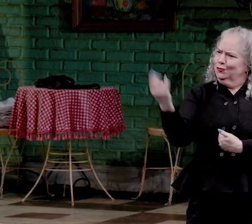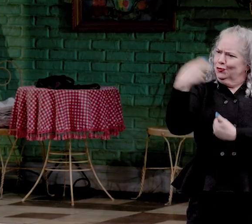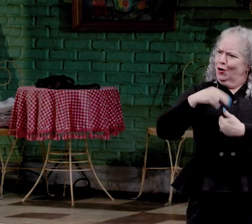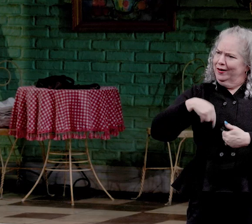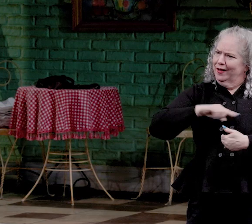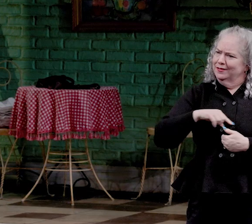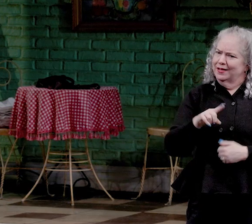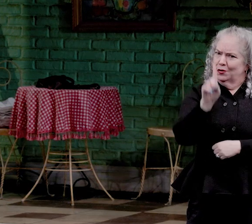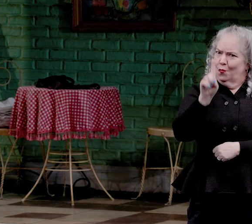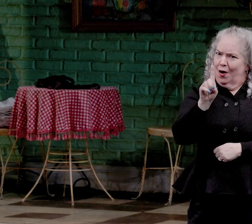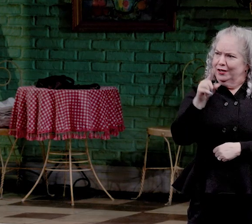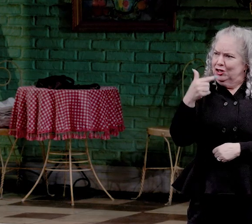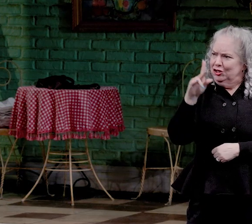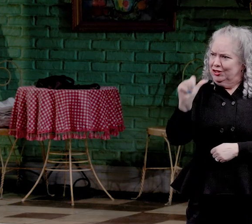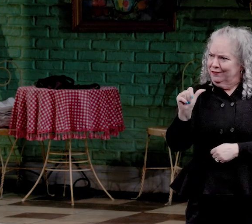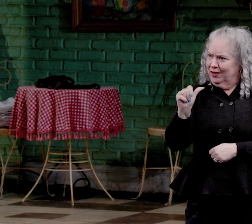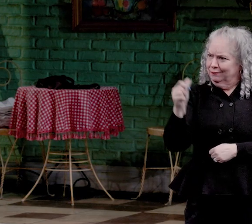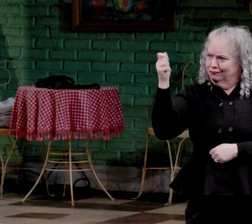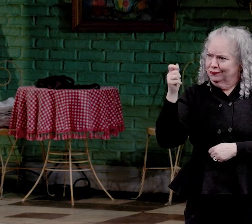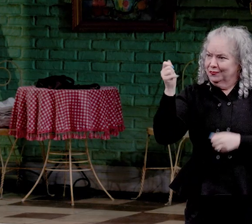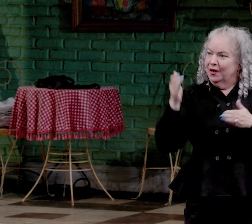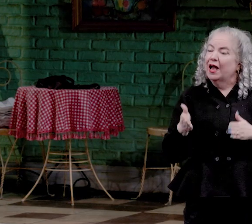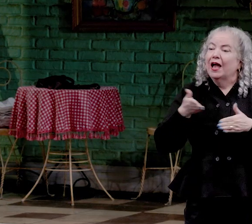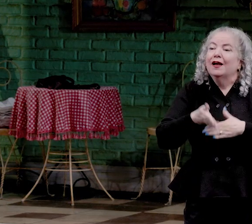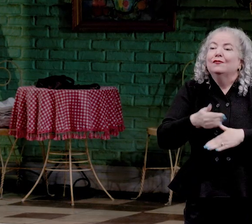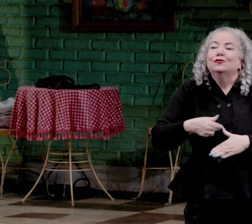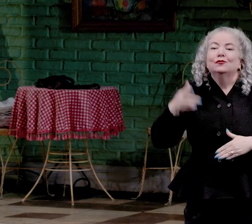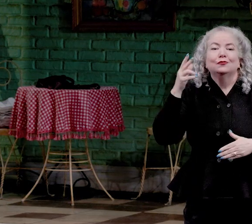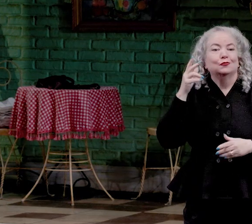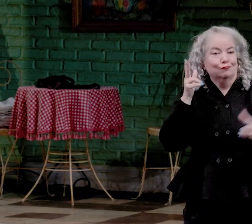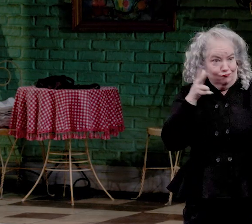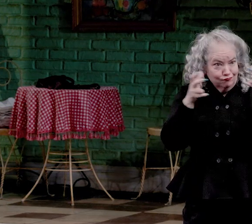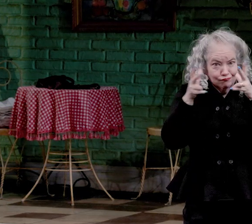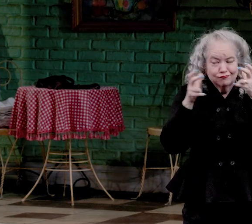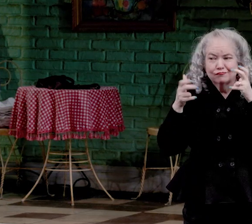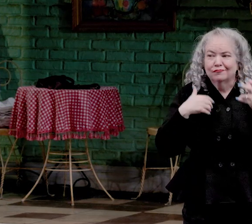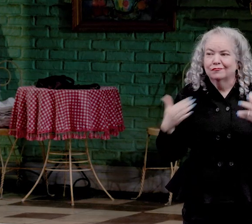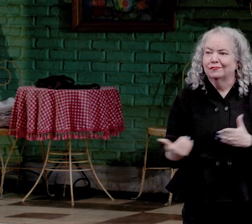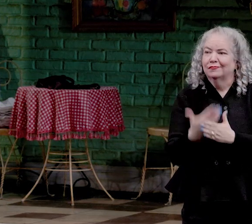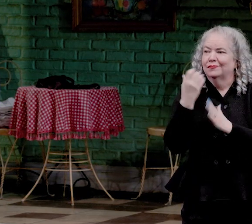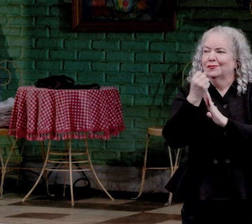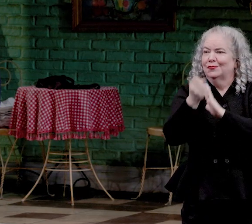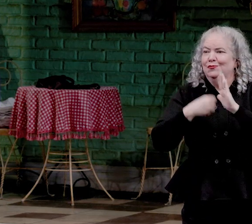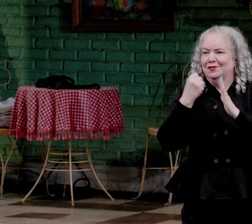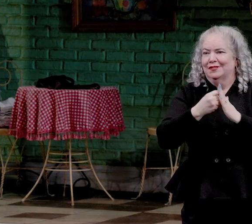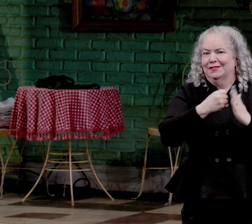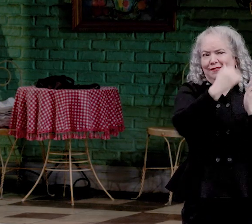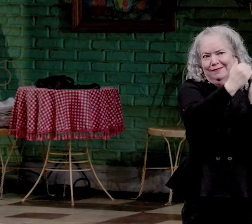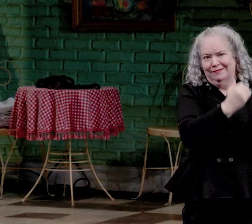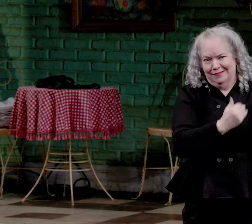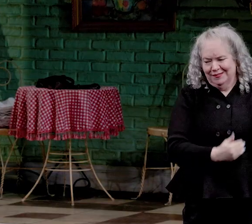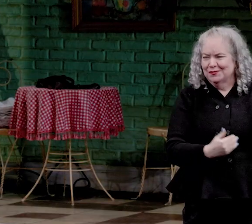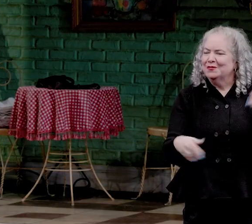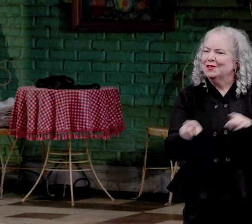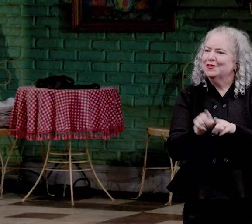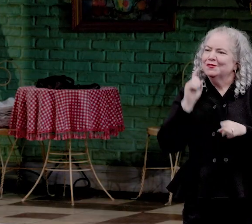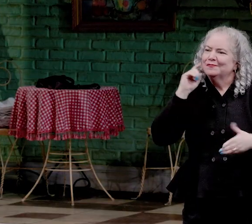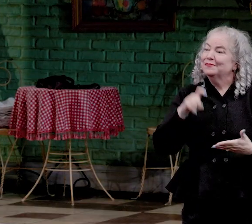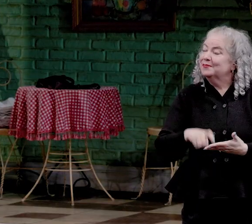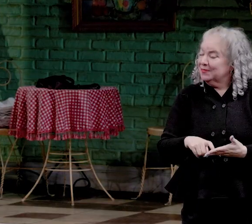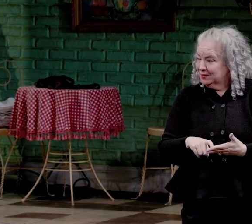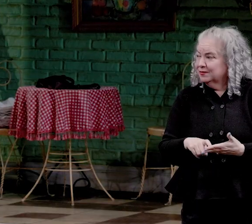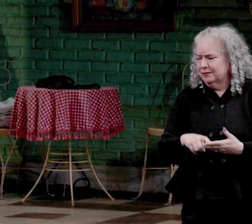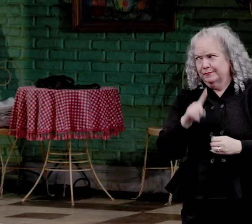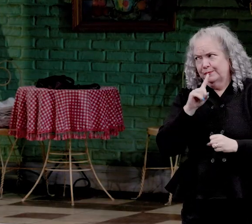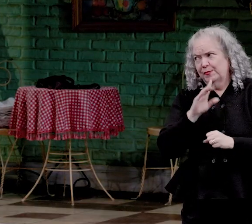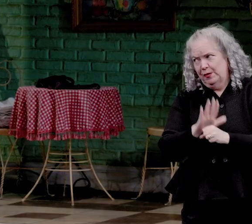as a One Geva subscriber after you hear the exciting lineup we have to share with you this evening. We also recognize that